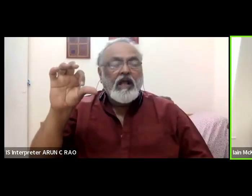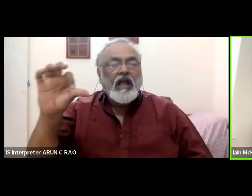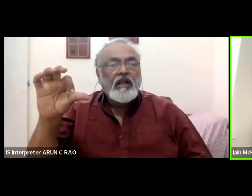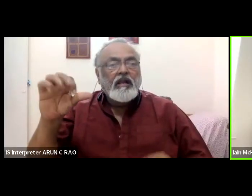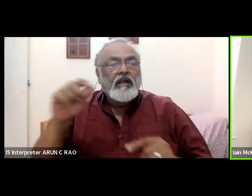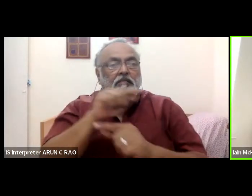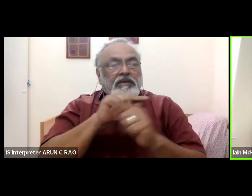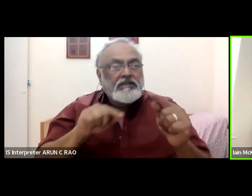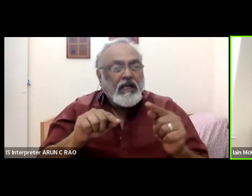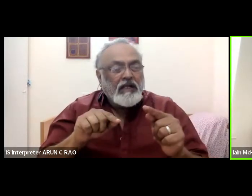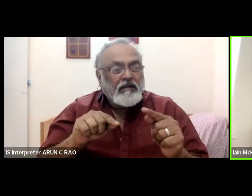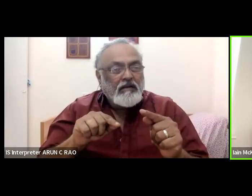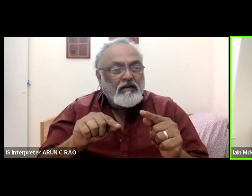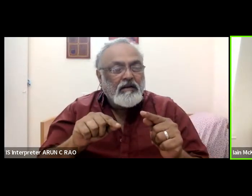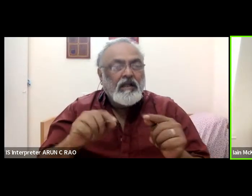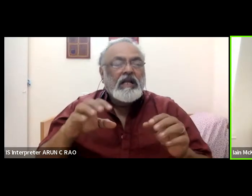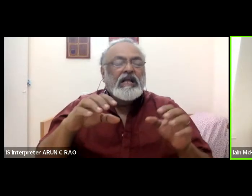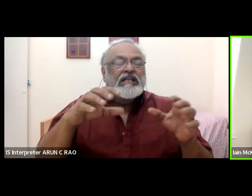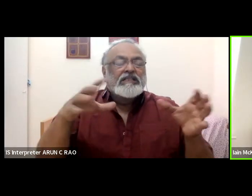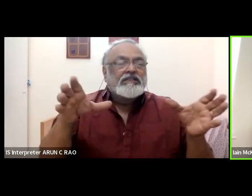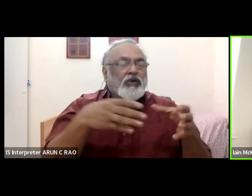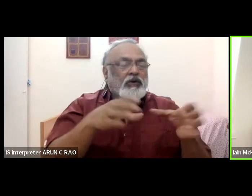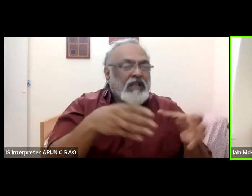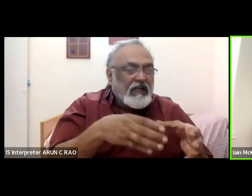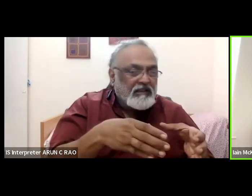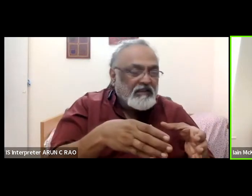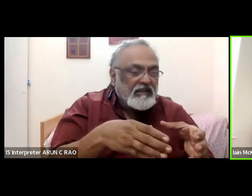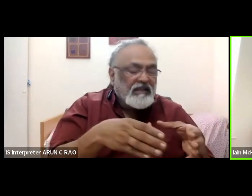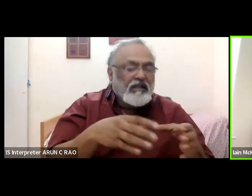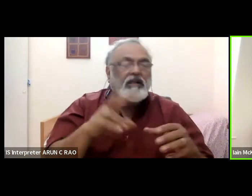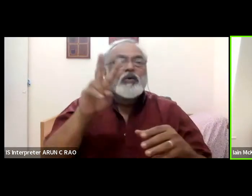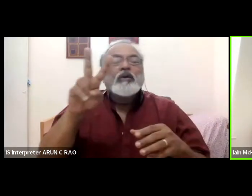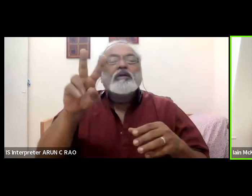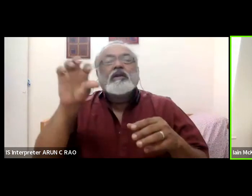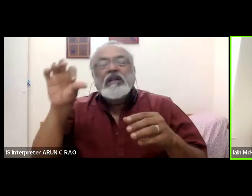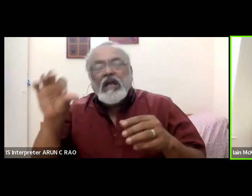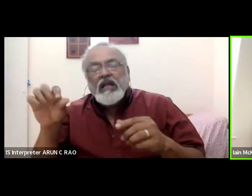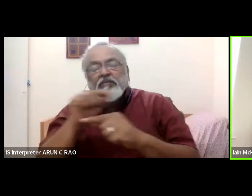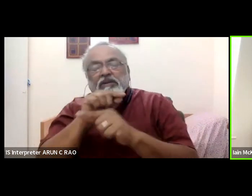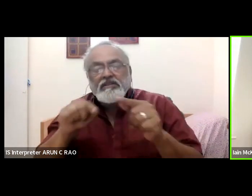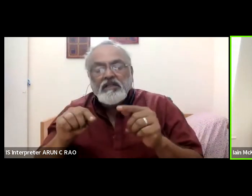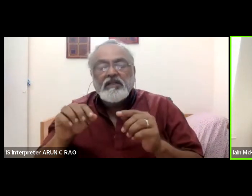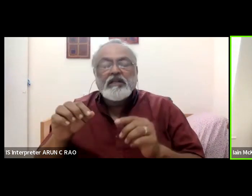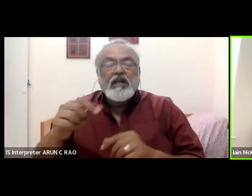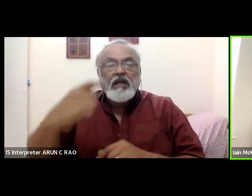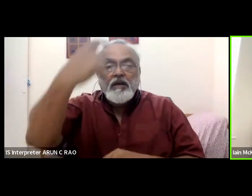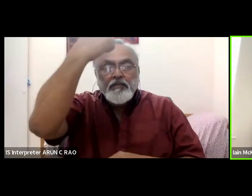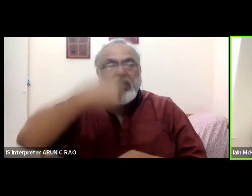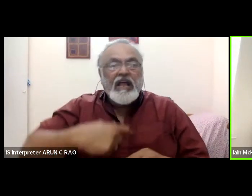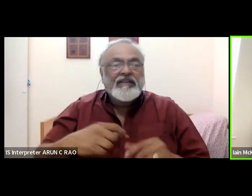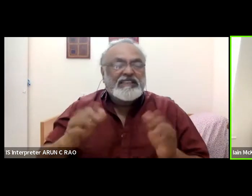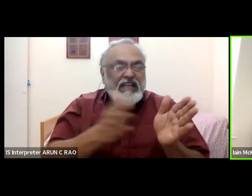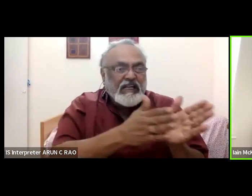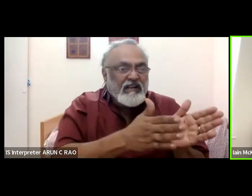or OPD, 4% private sector, so slightly smaller from the private sector,